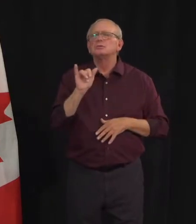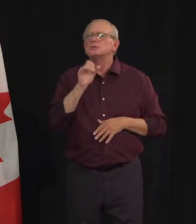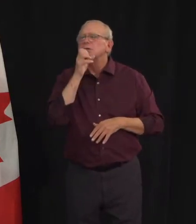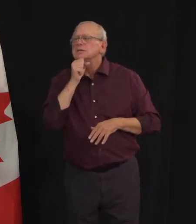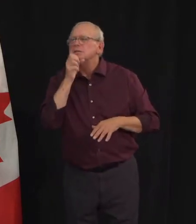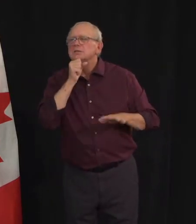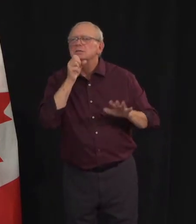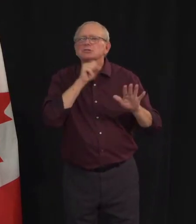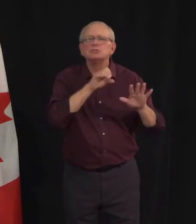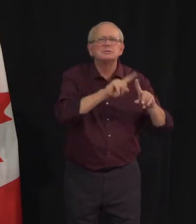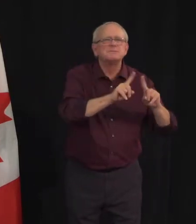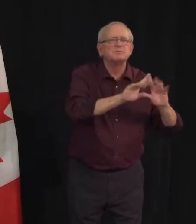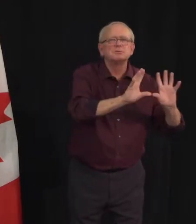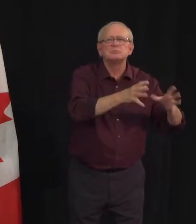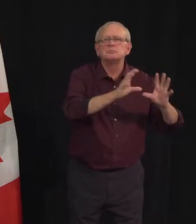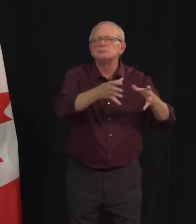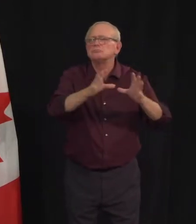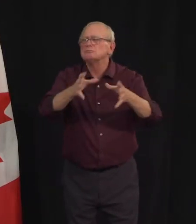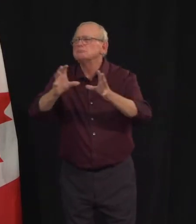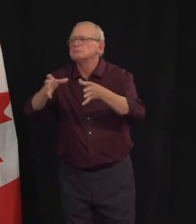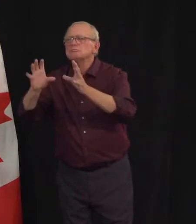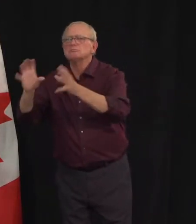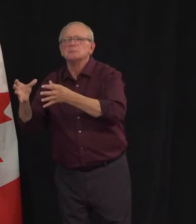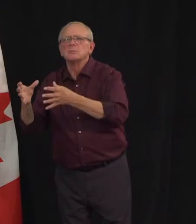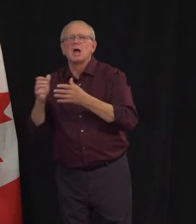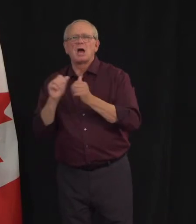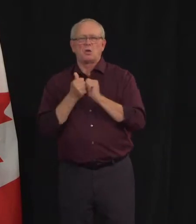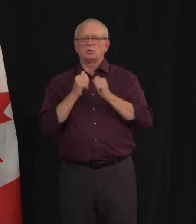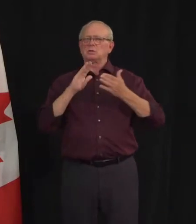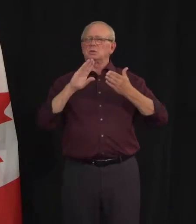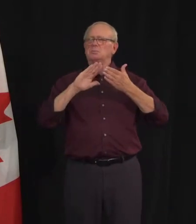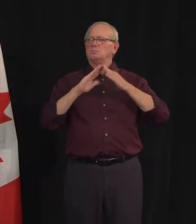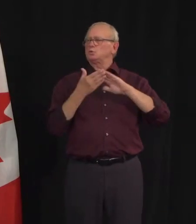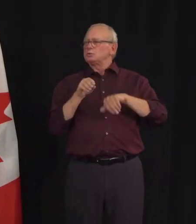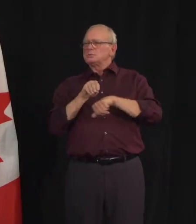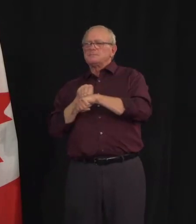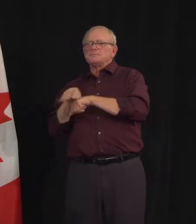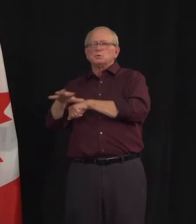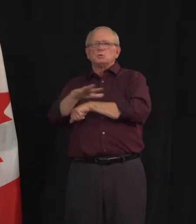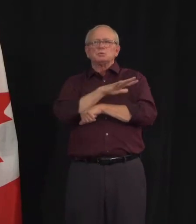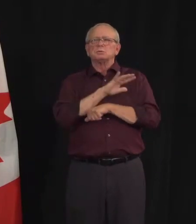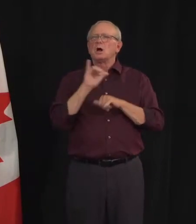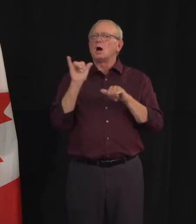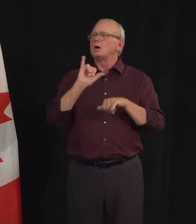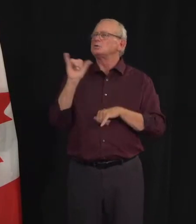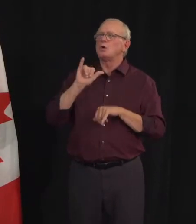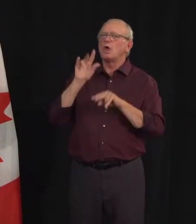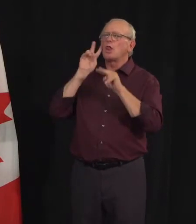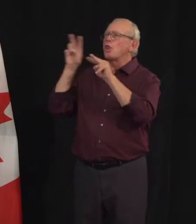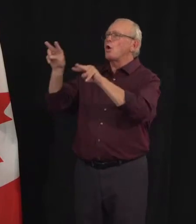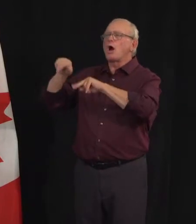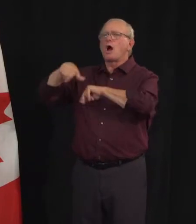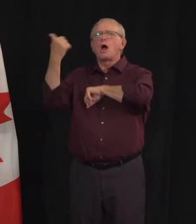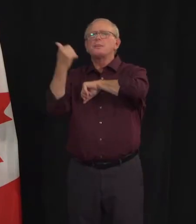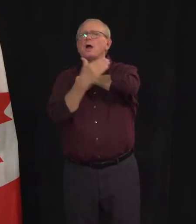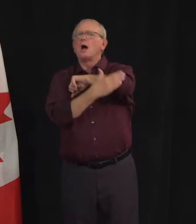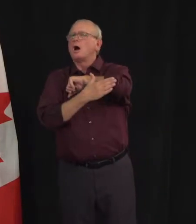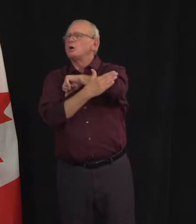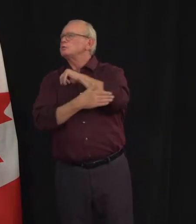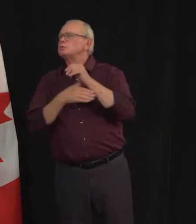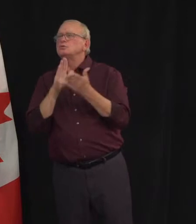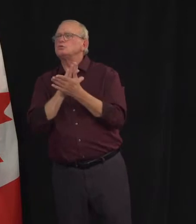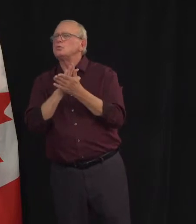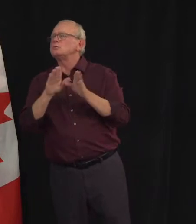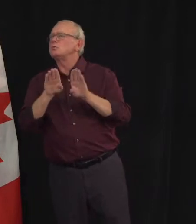closure and the impacts of community transmission levels on school reopening experiences in other countries. There is